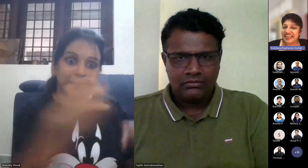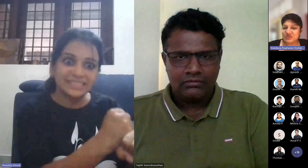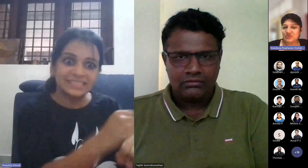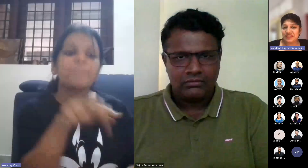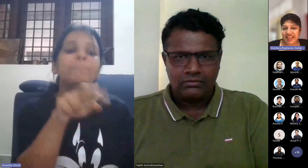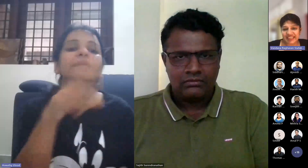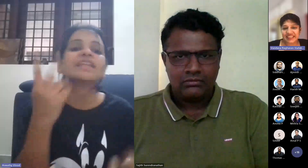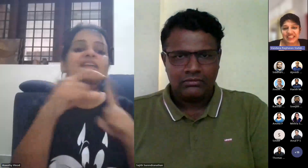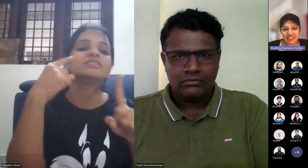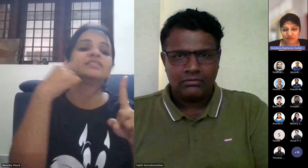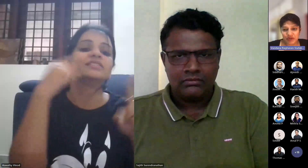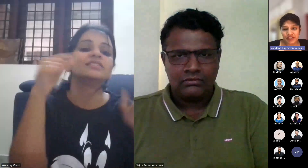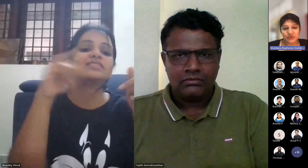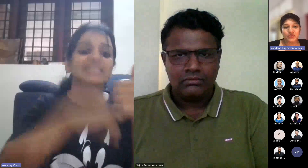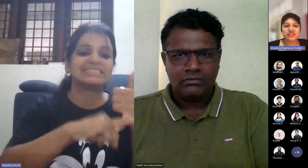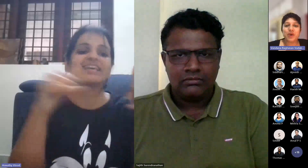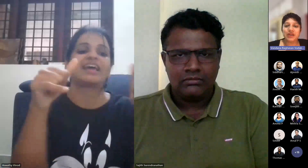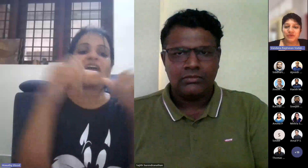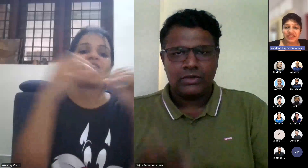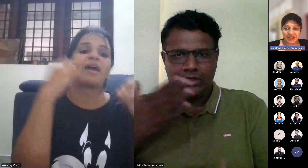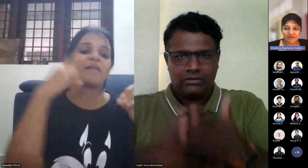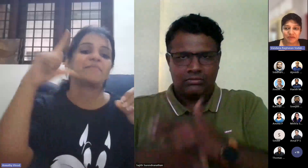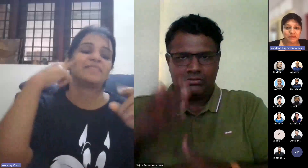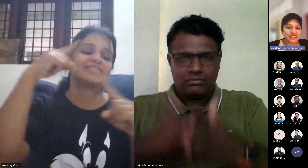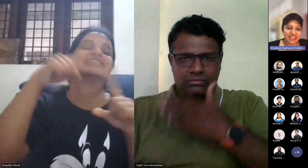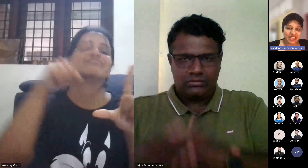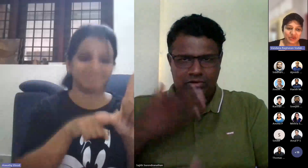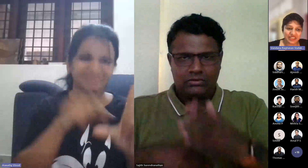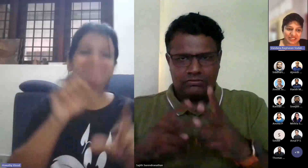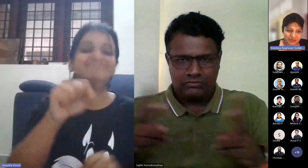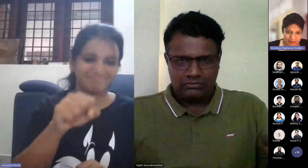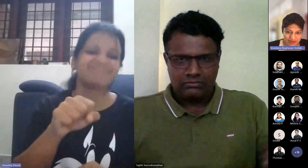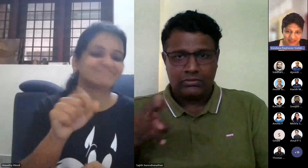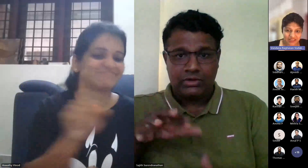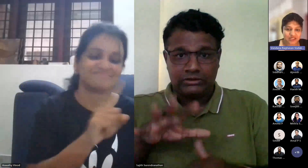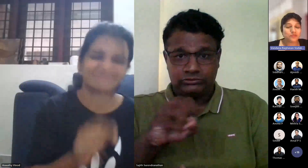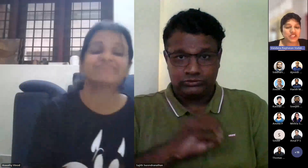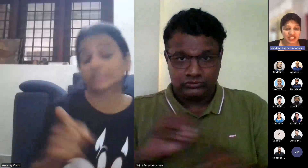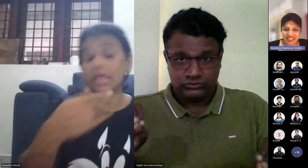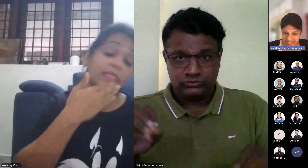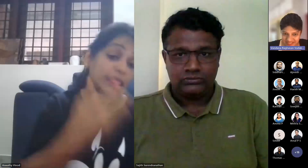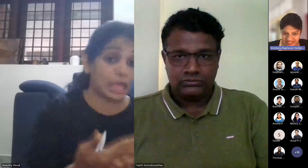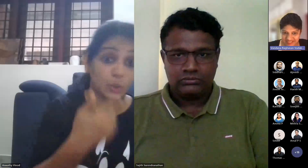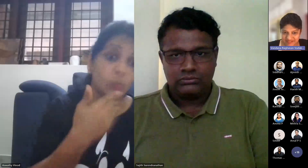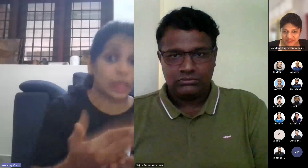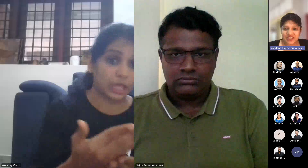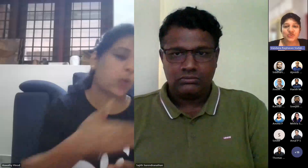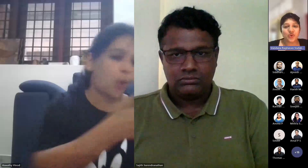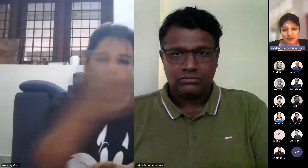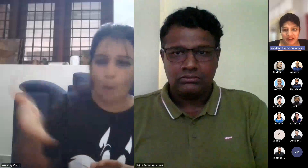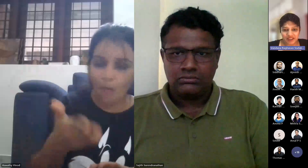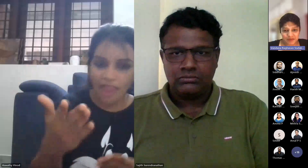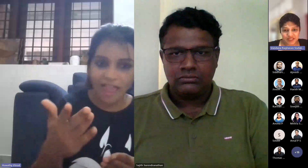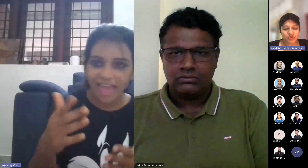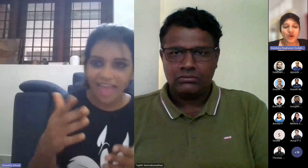I'd like to thank each and everyone who took their valuable time from a busy day to attend this webinar. Special thanks to